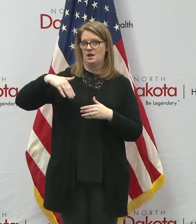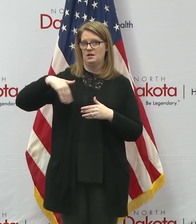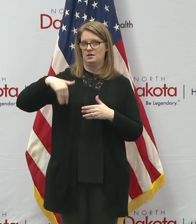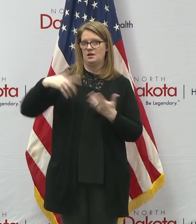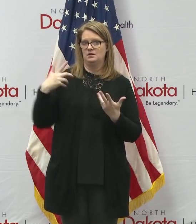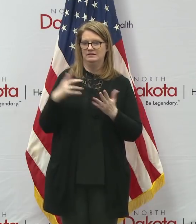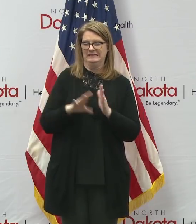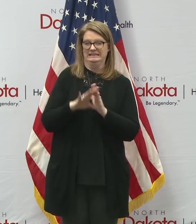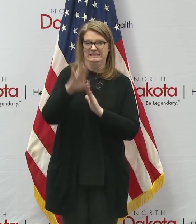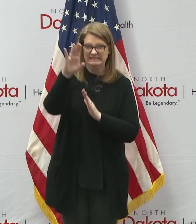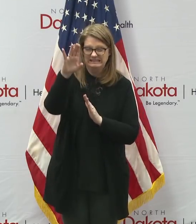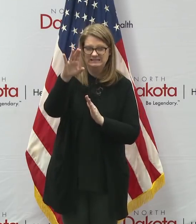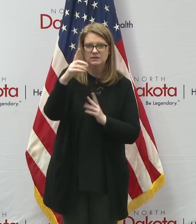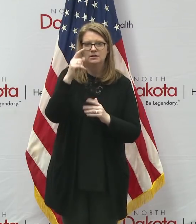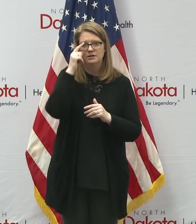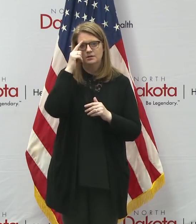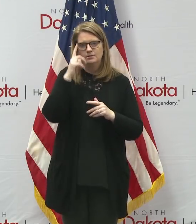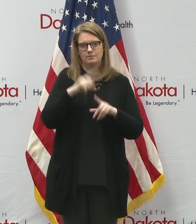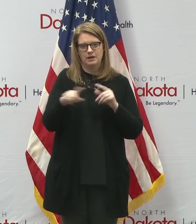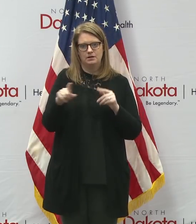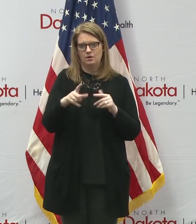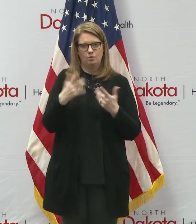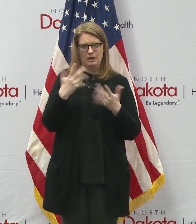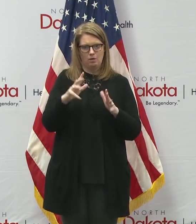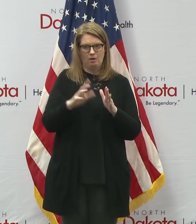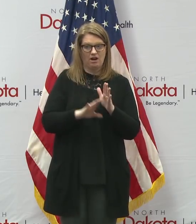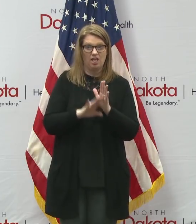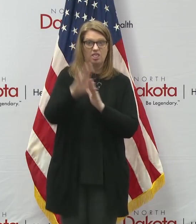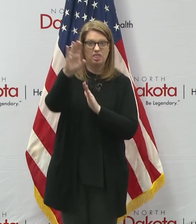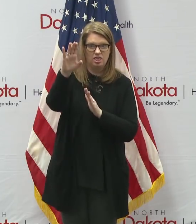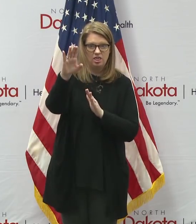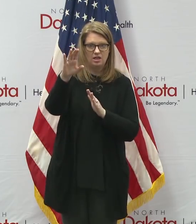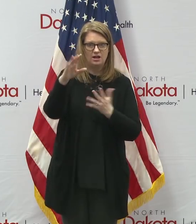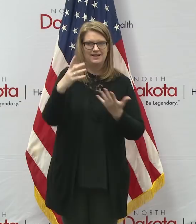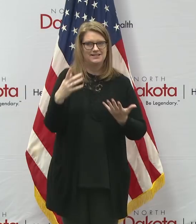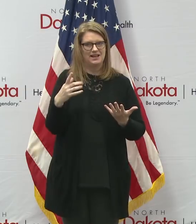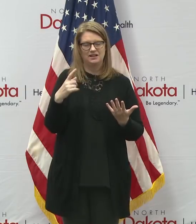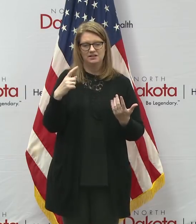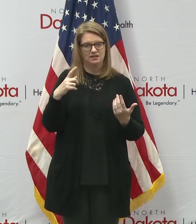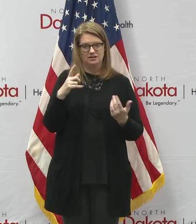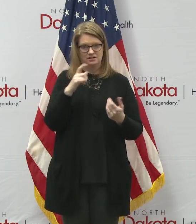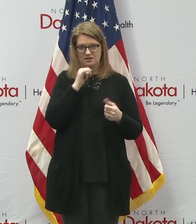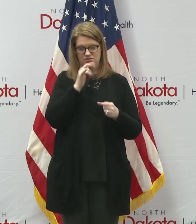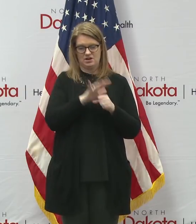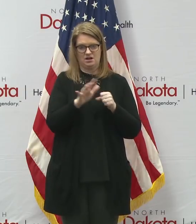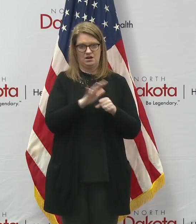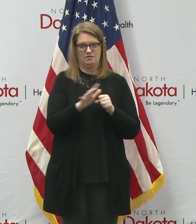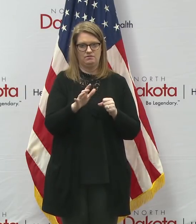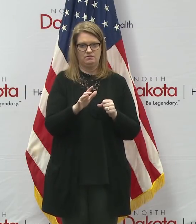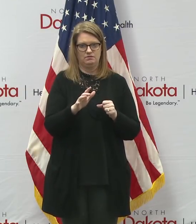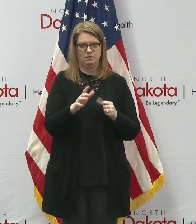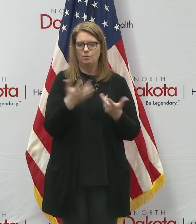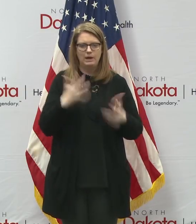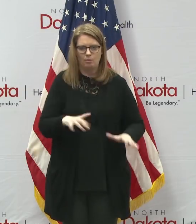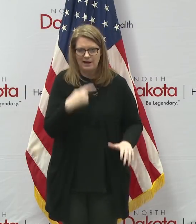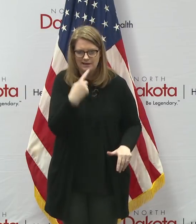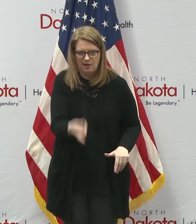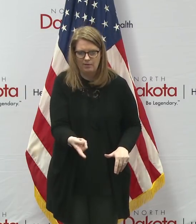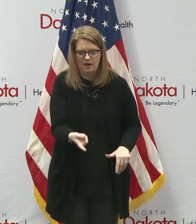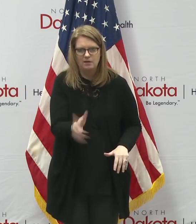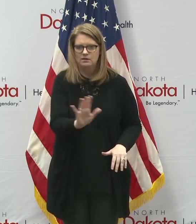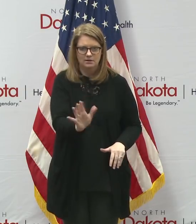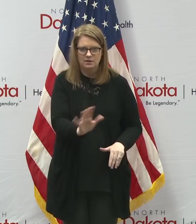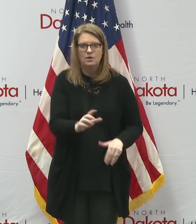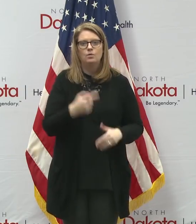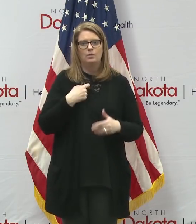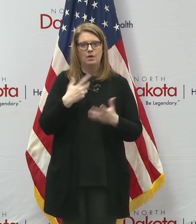telling citizens in North Dakota that we came up short of either staffing, equipment, or beds. That's what the team is working on around the clock.